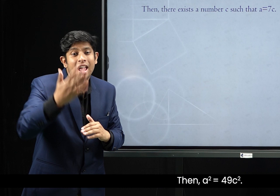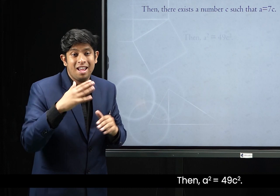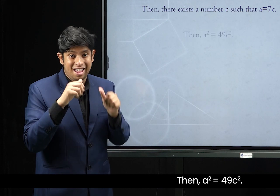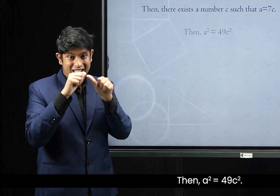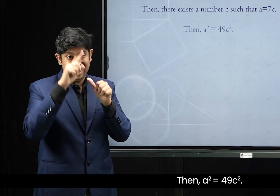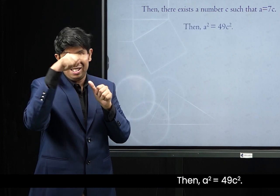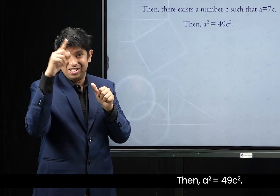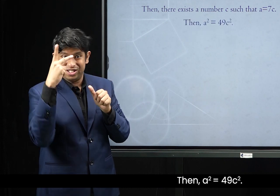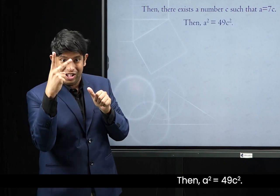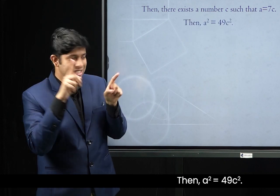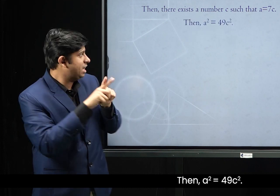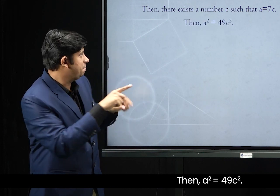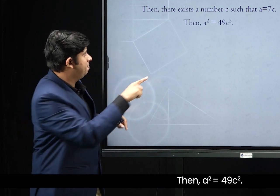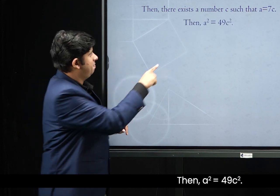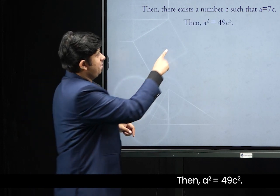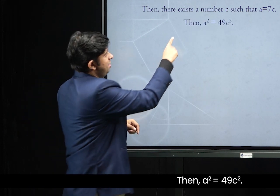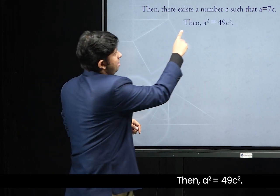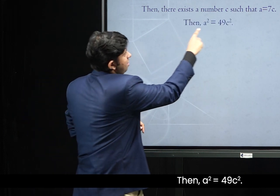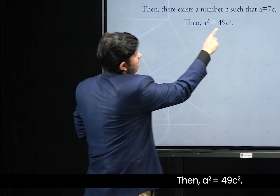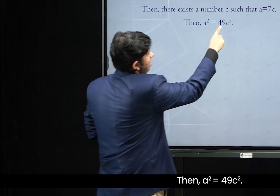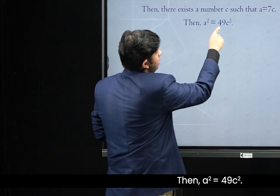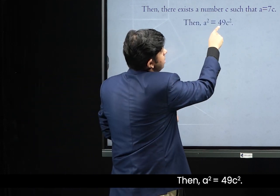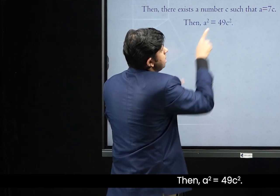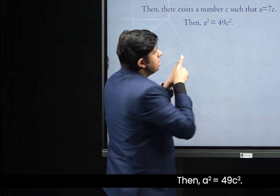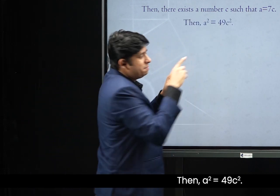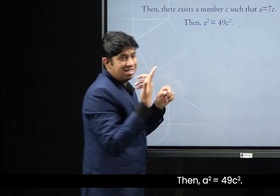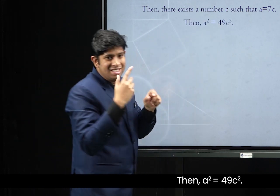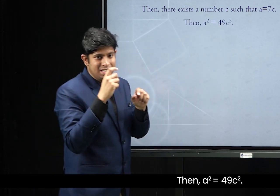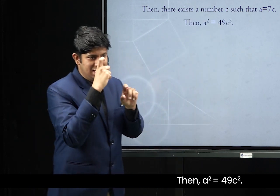Then a square is equal to 49c square.